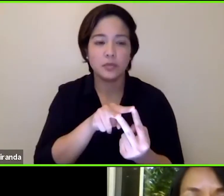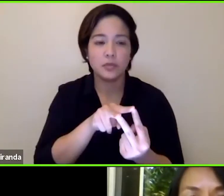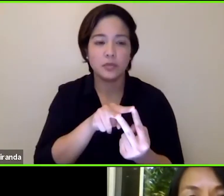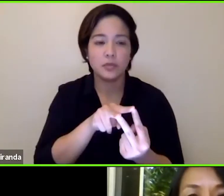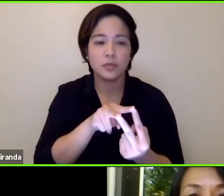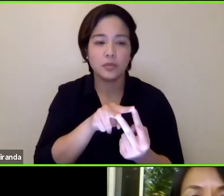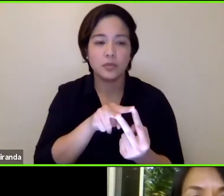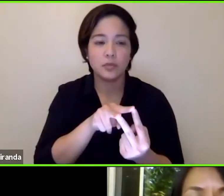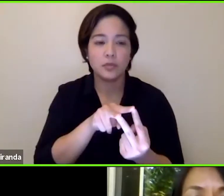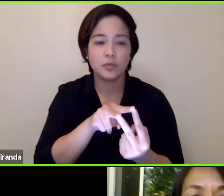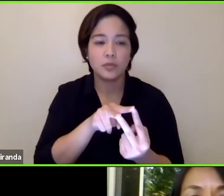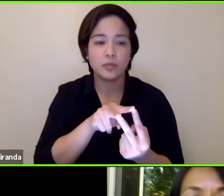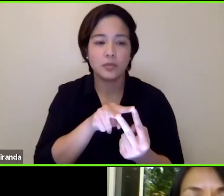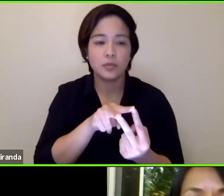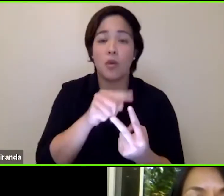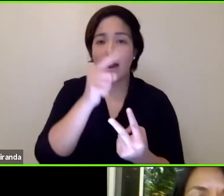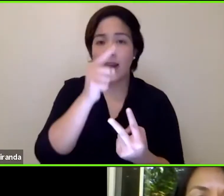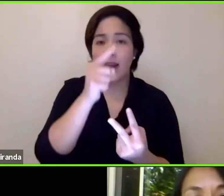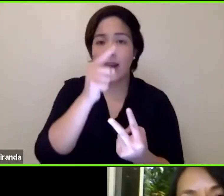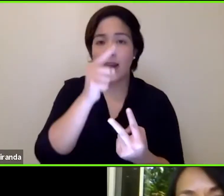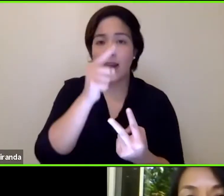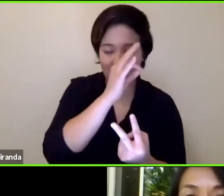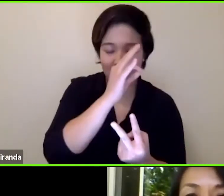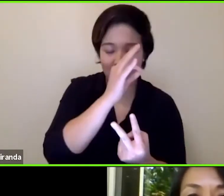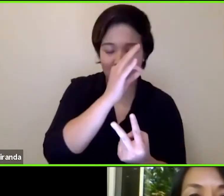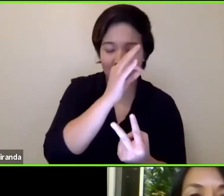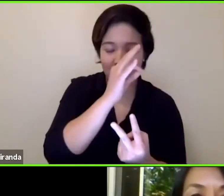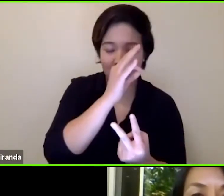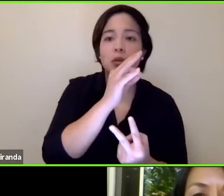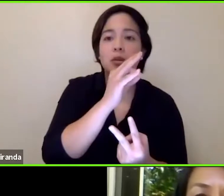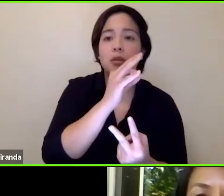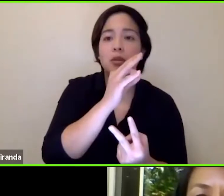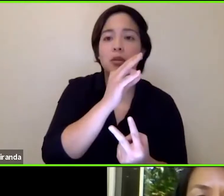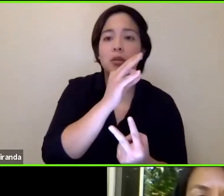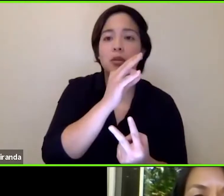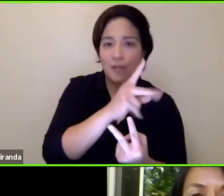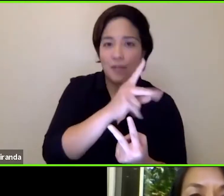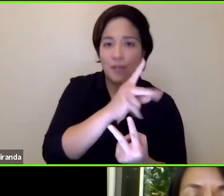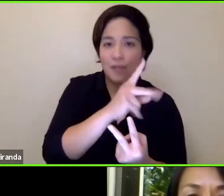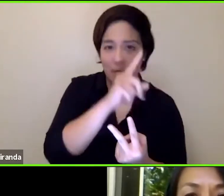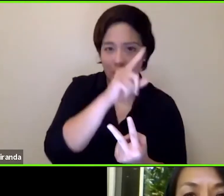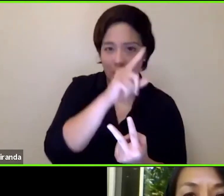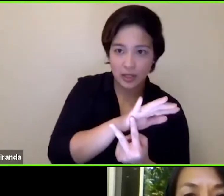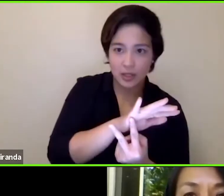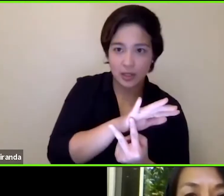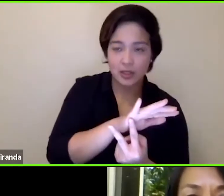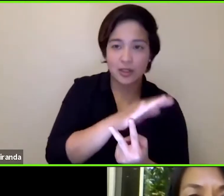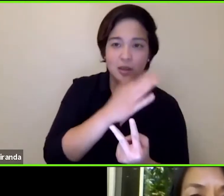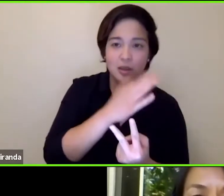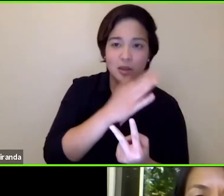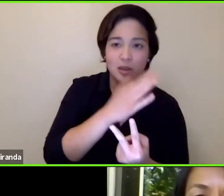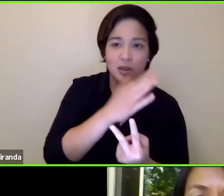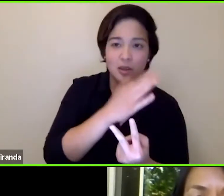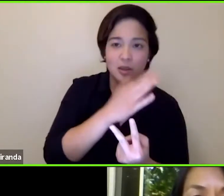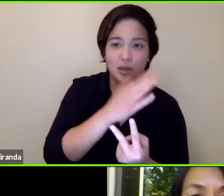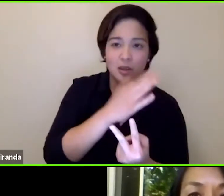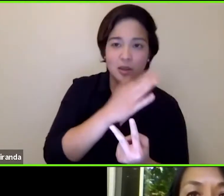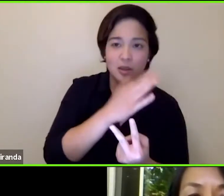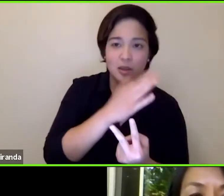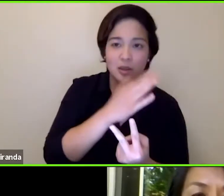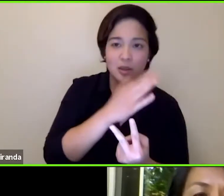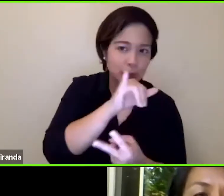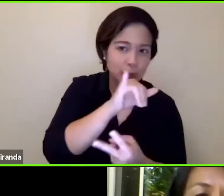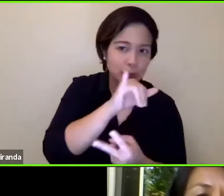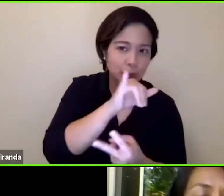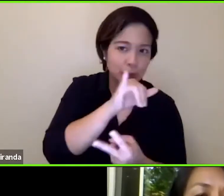half Filipino and half Black. Probably there's a little bit of Native American in there and also some colonizer